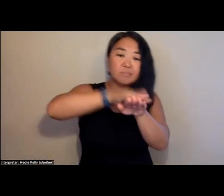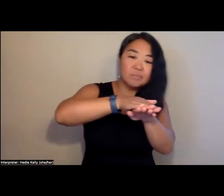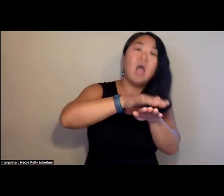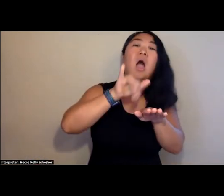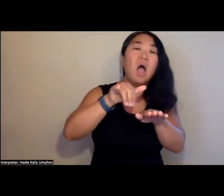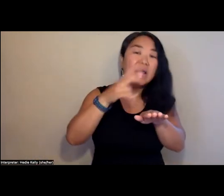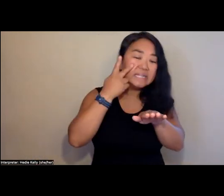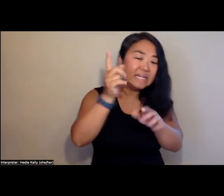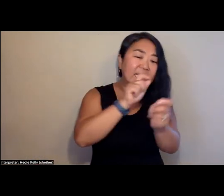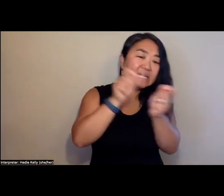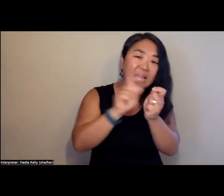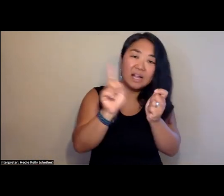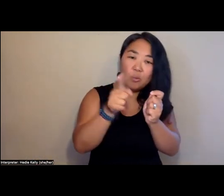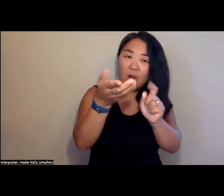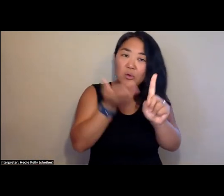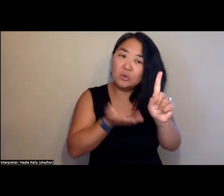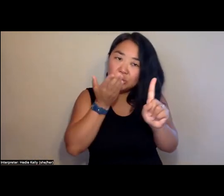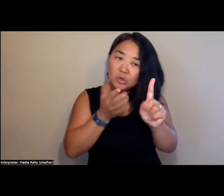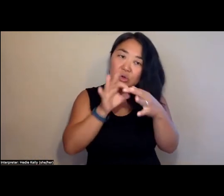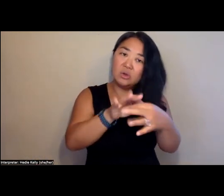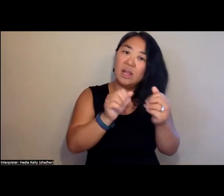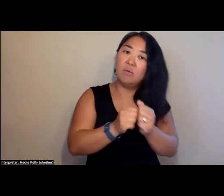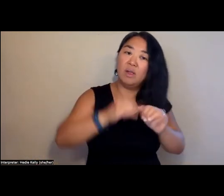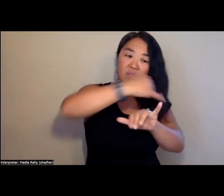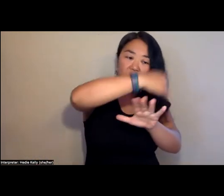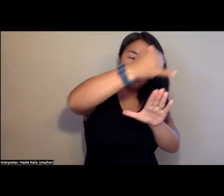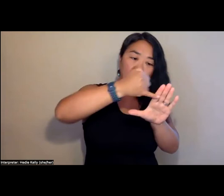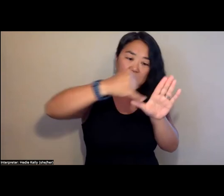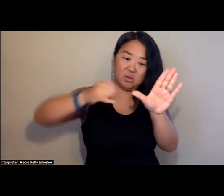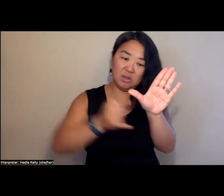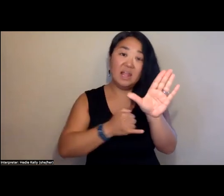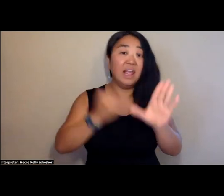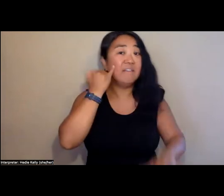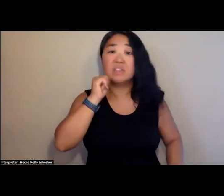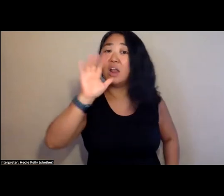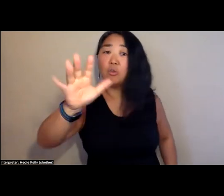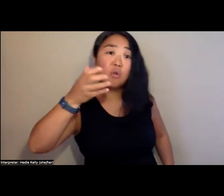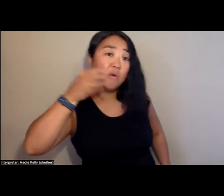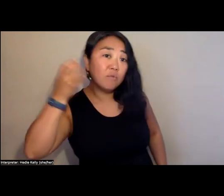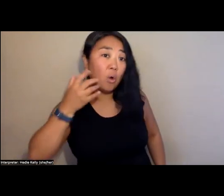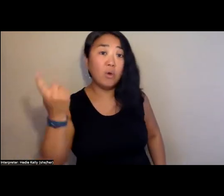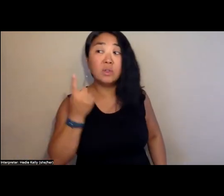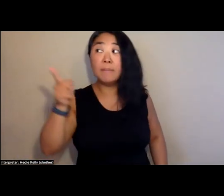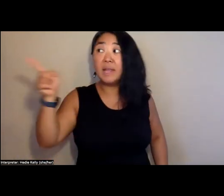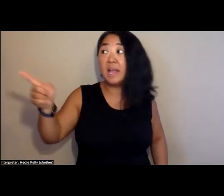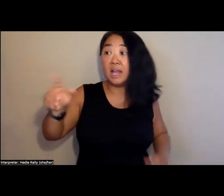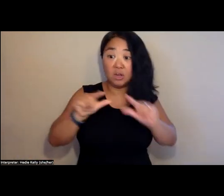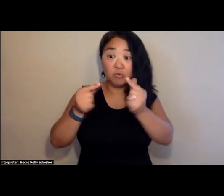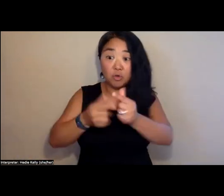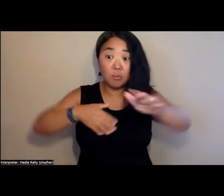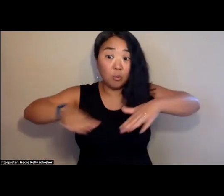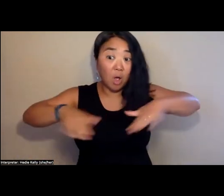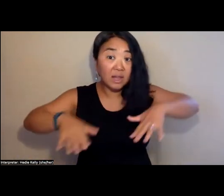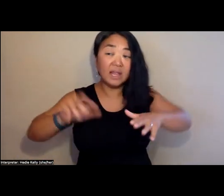knowing exactly where you are in relationship to the perimeter. And if you don't have that, if that's not on your phone, someone who's walking with you in the group will have it and can pull it up and show it